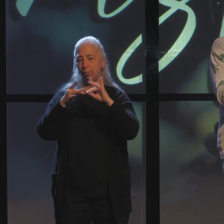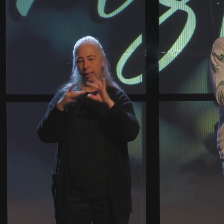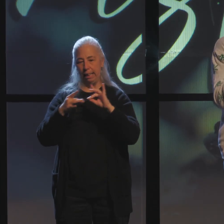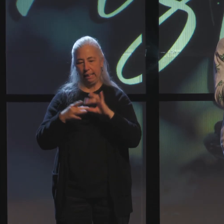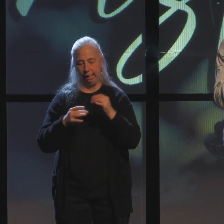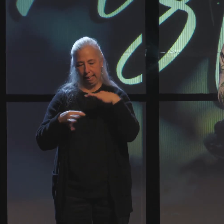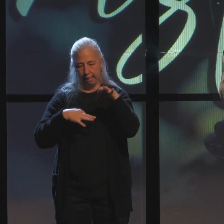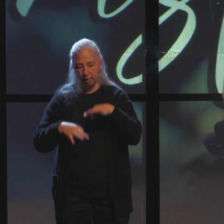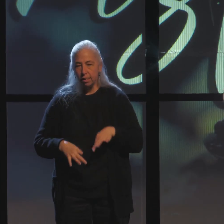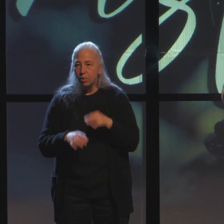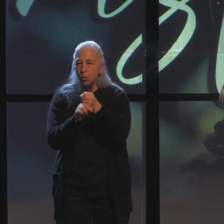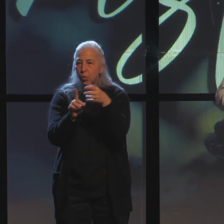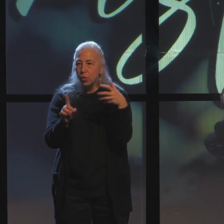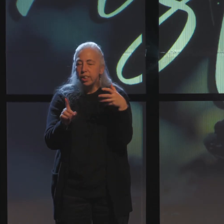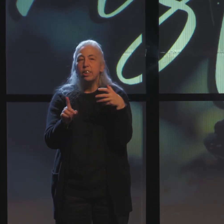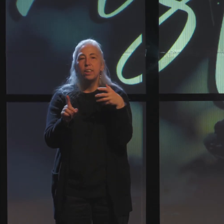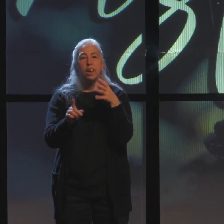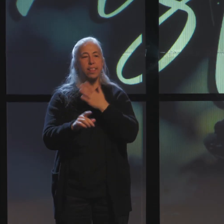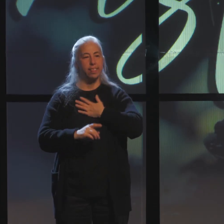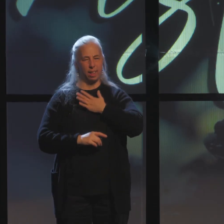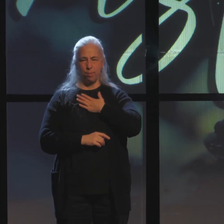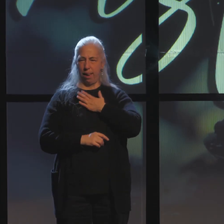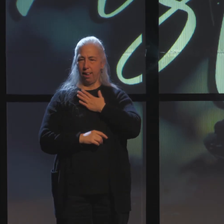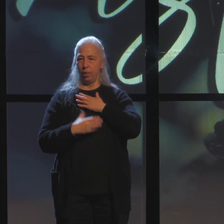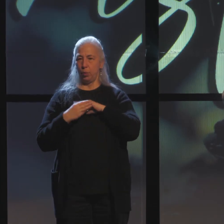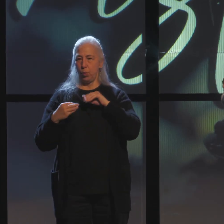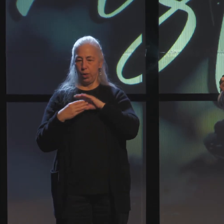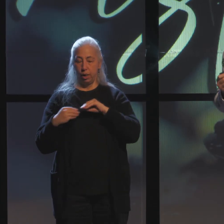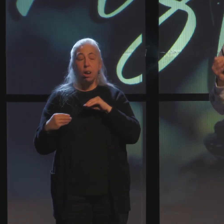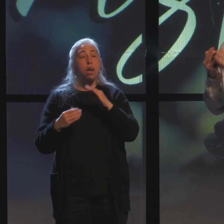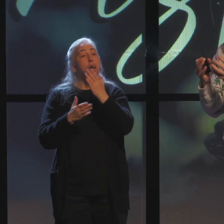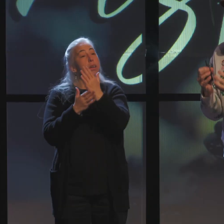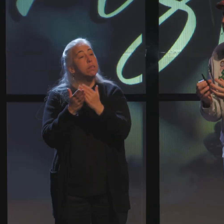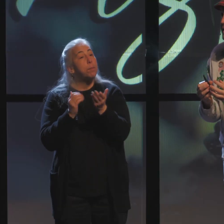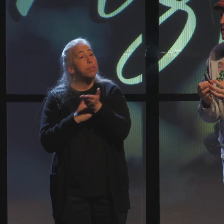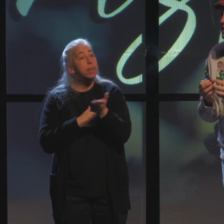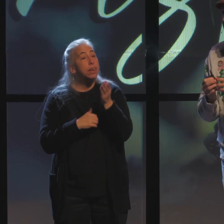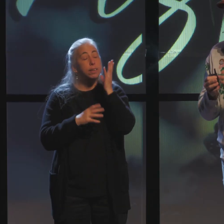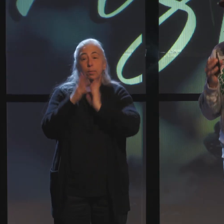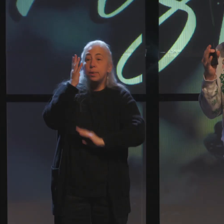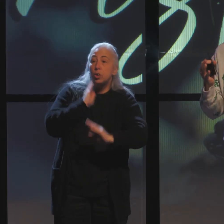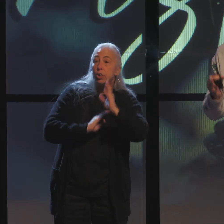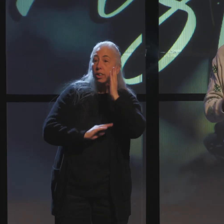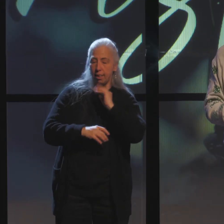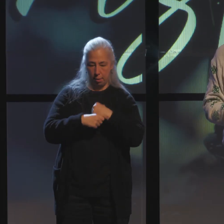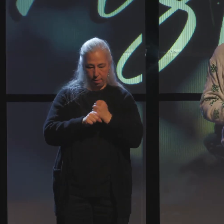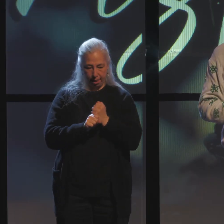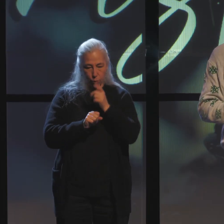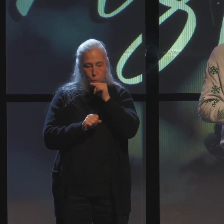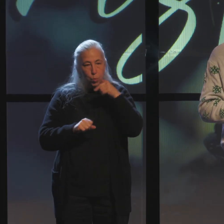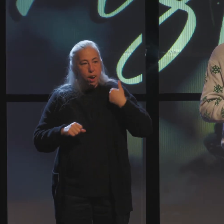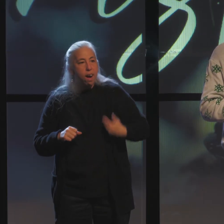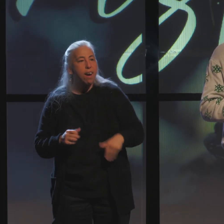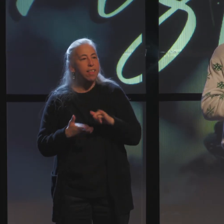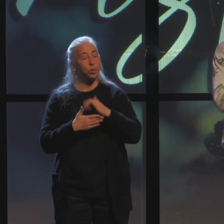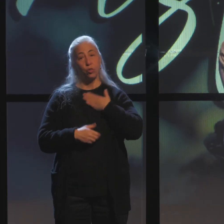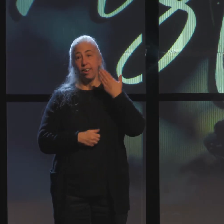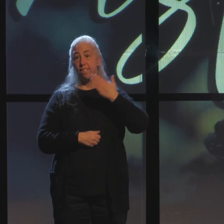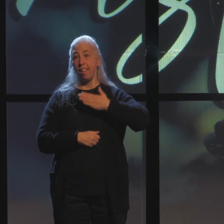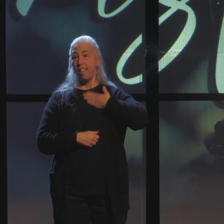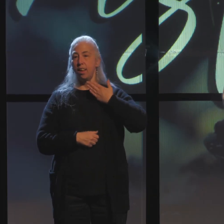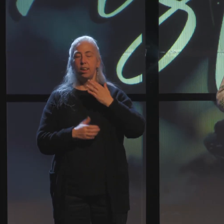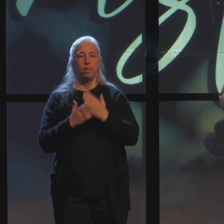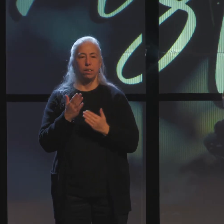That's really my story. And some of the things that make us who we are, those experiences, are joyful. And some